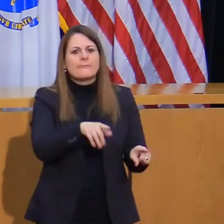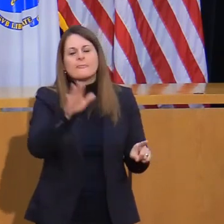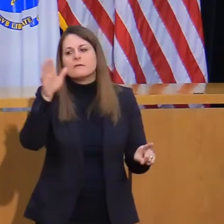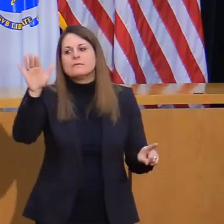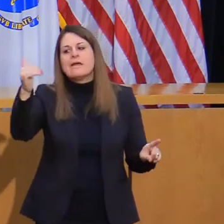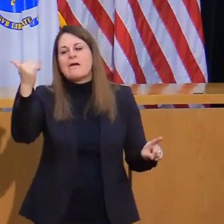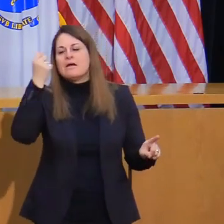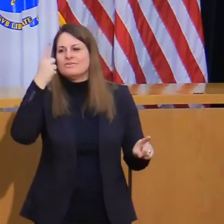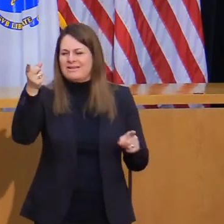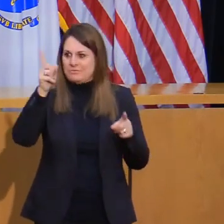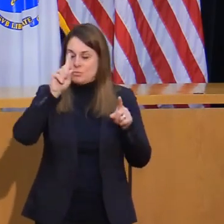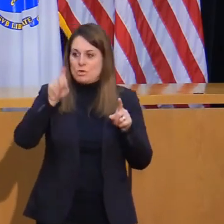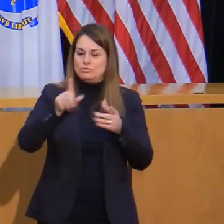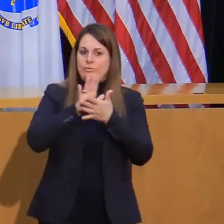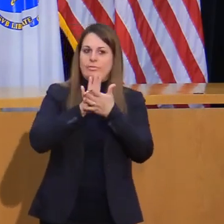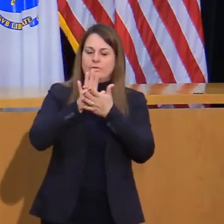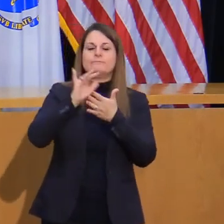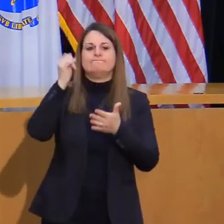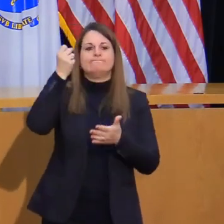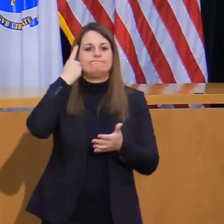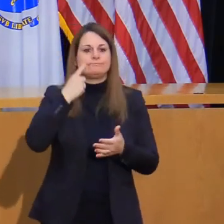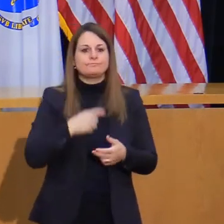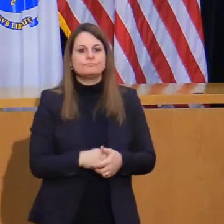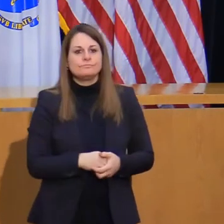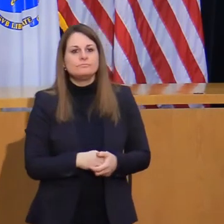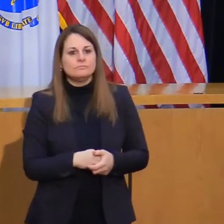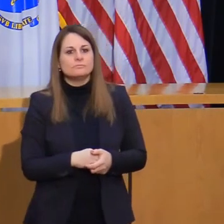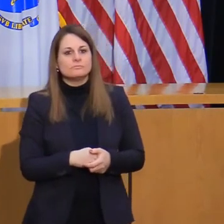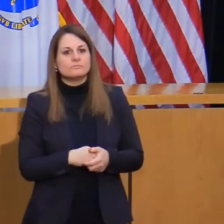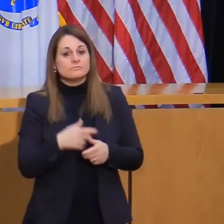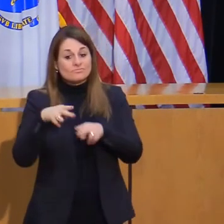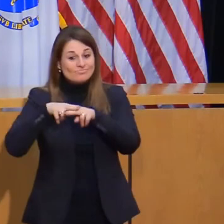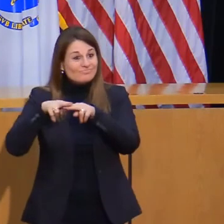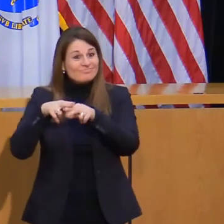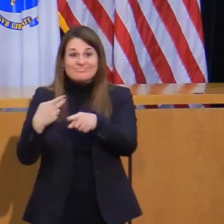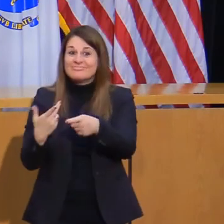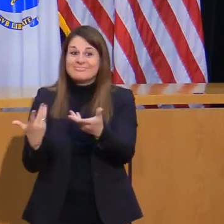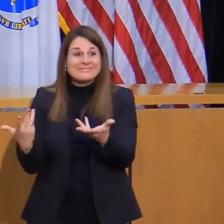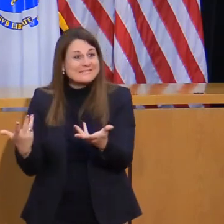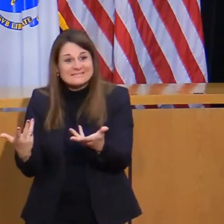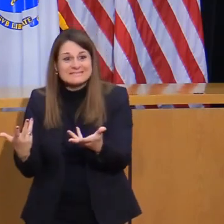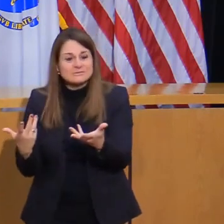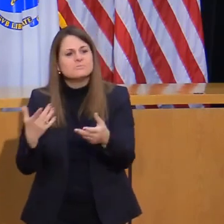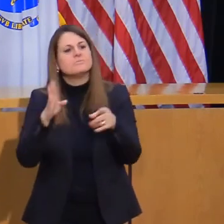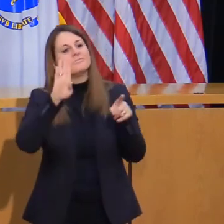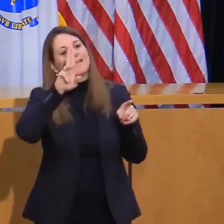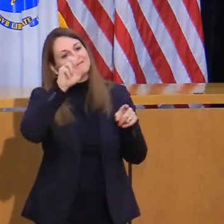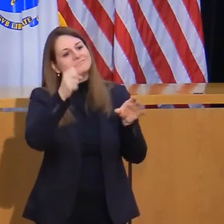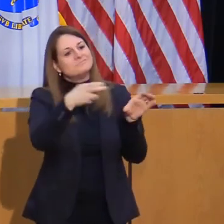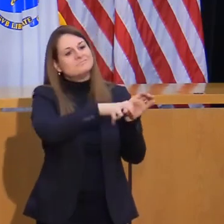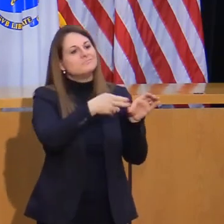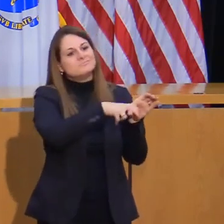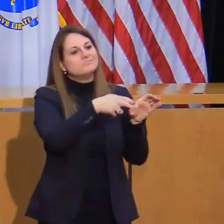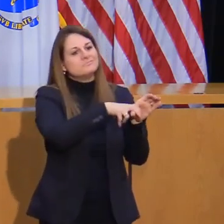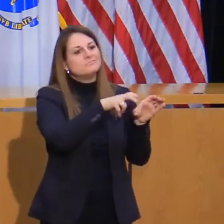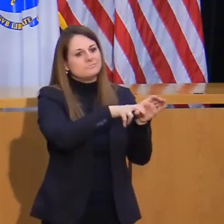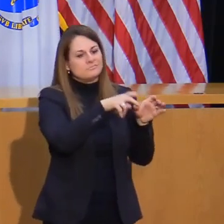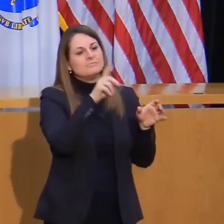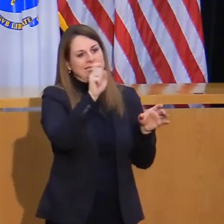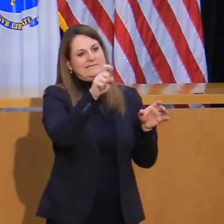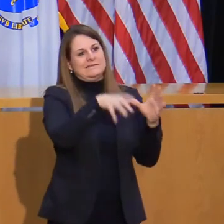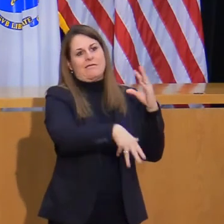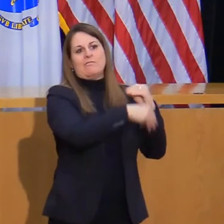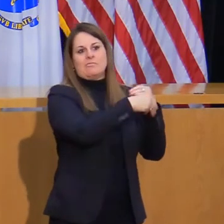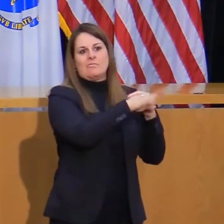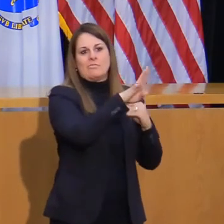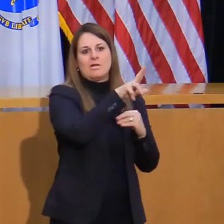make sure that they add buses to routes where they have passengers, and they add trains in places where they have passengers to make sure that there's available social